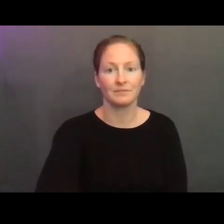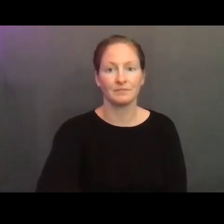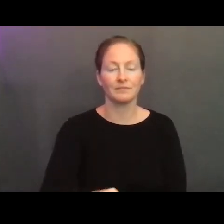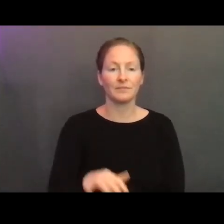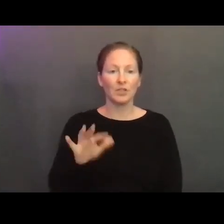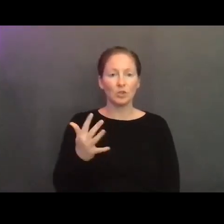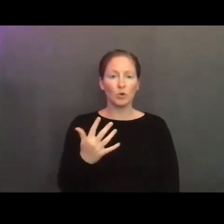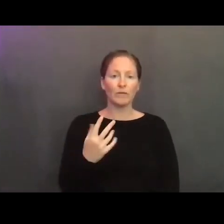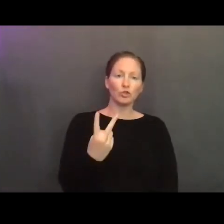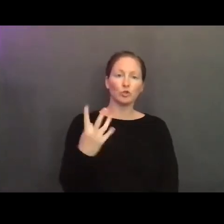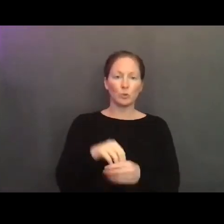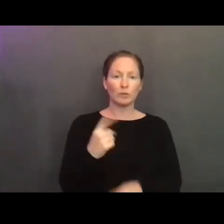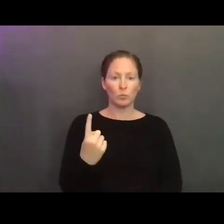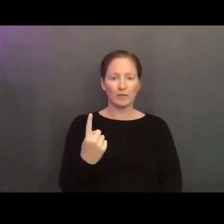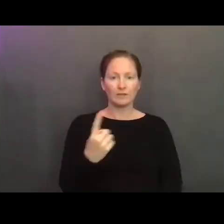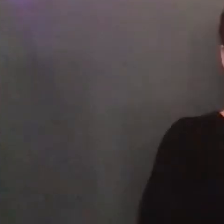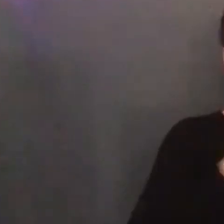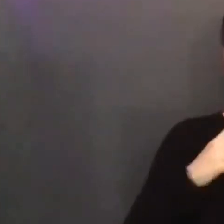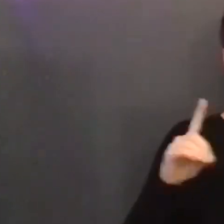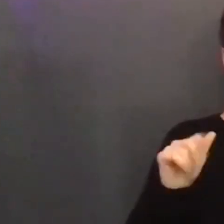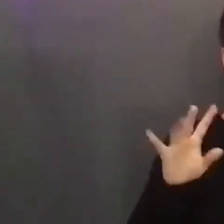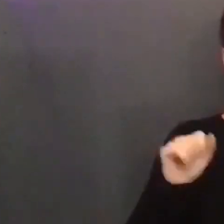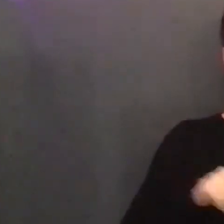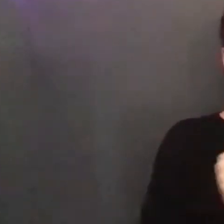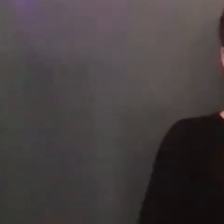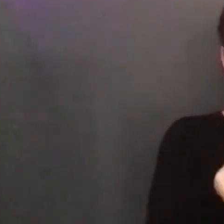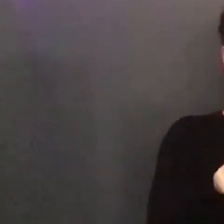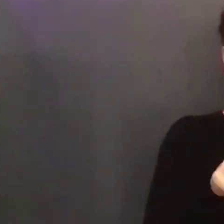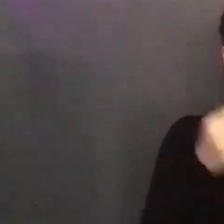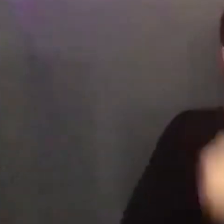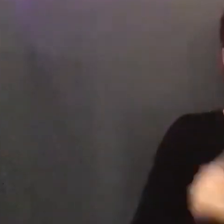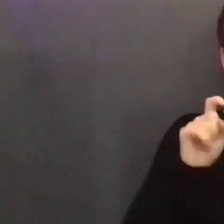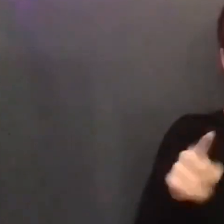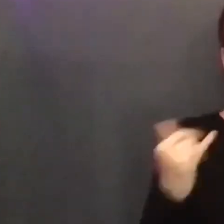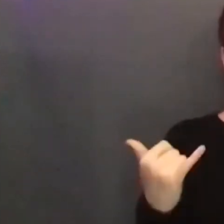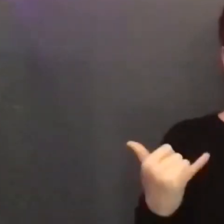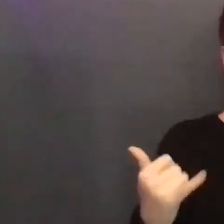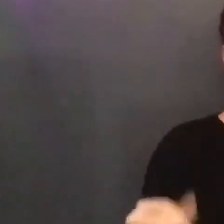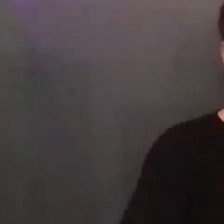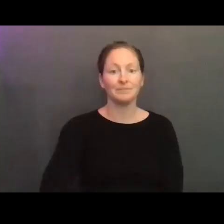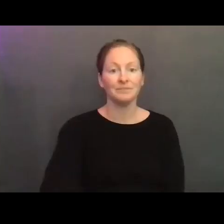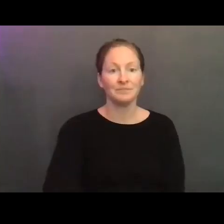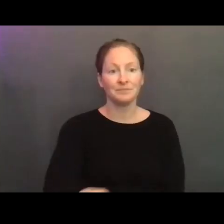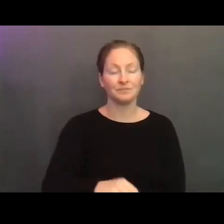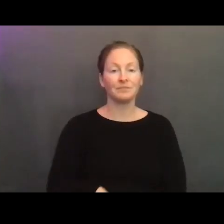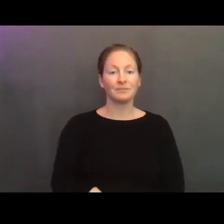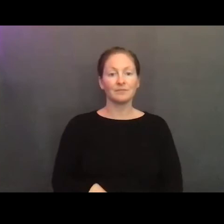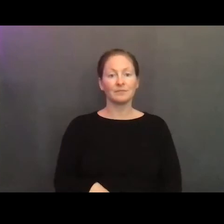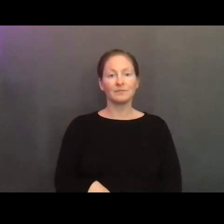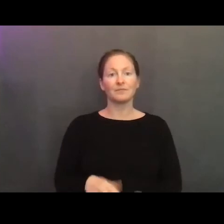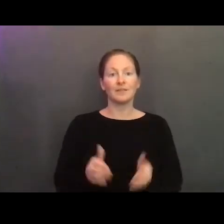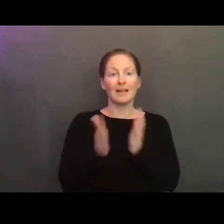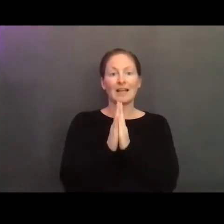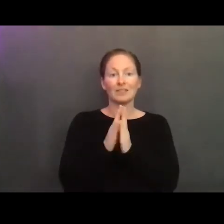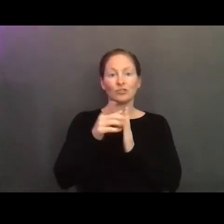Delegate Davis, we'll be starting with you. And our final question here tonight is both to ask you to wrap up in any way